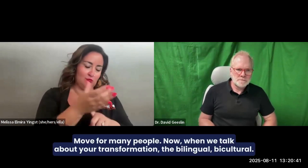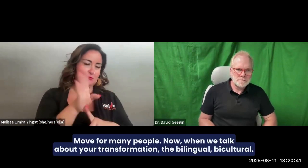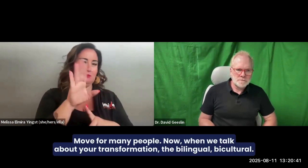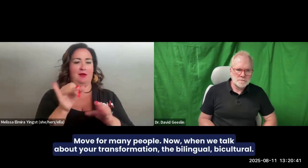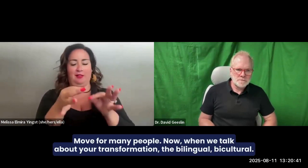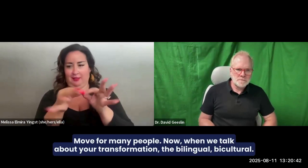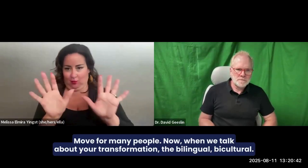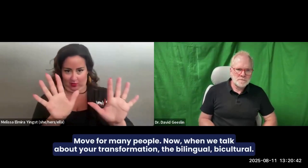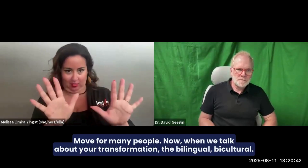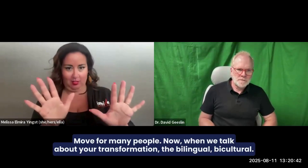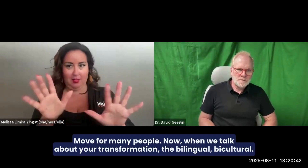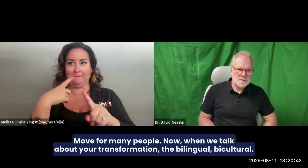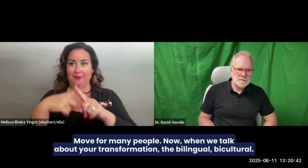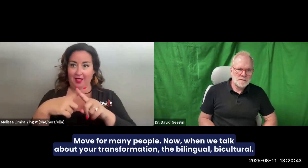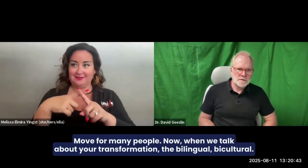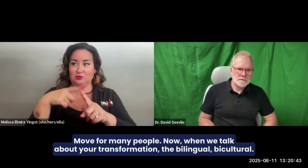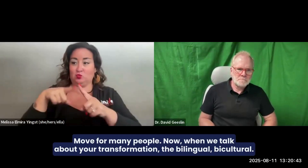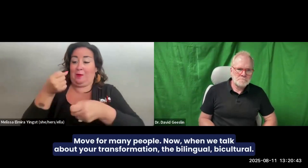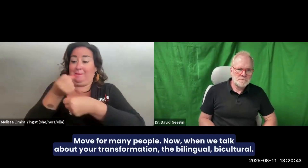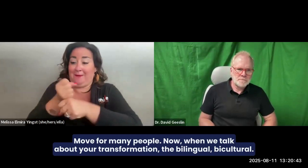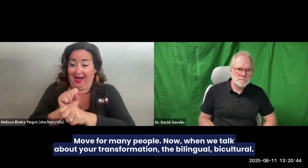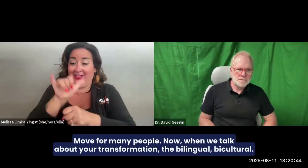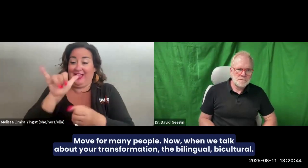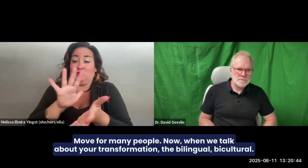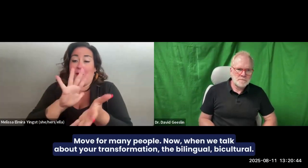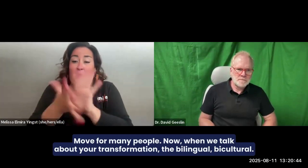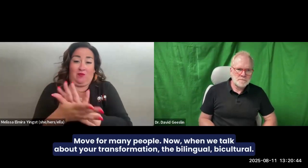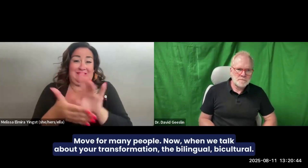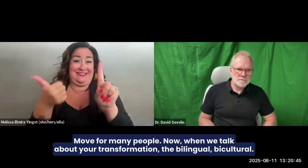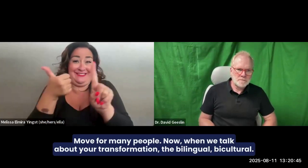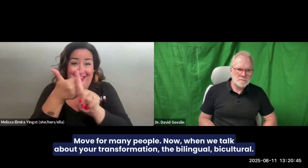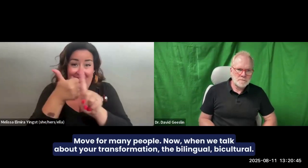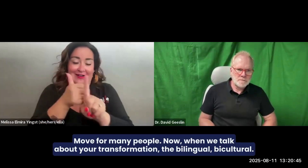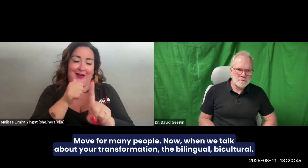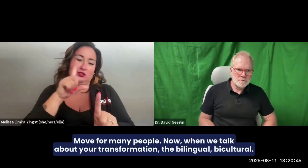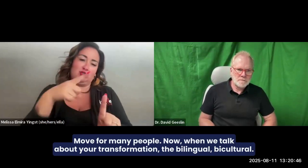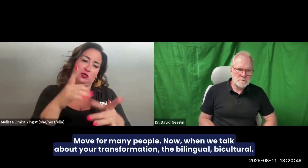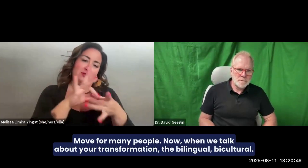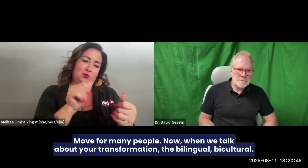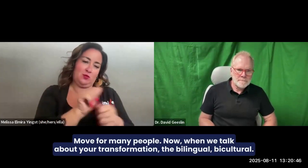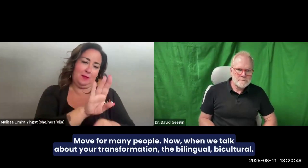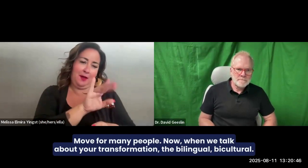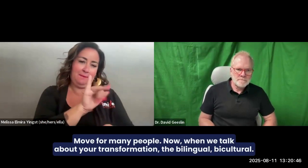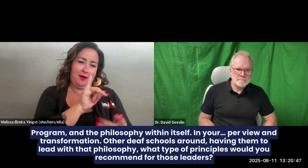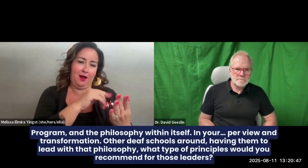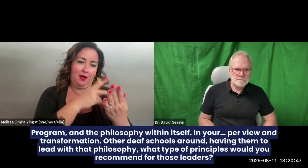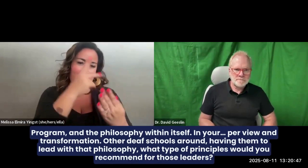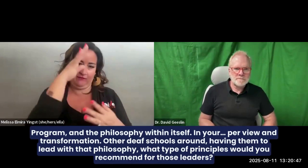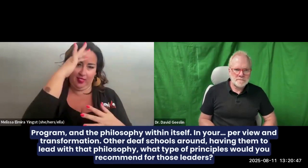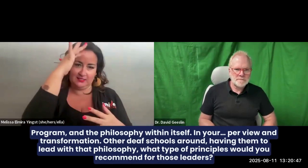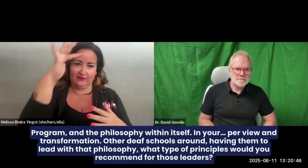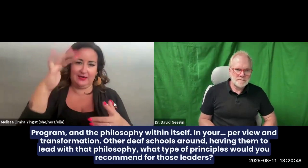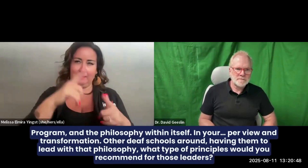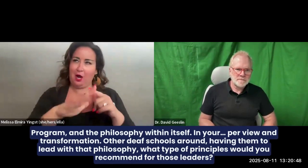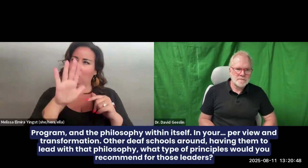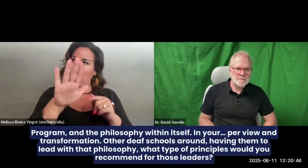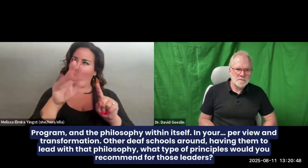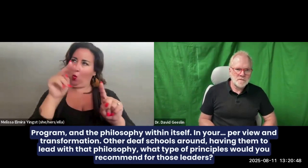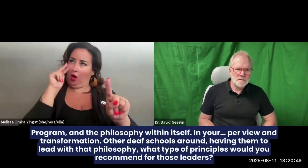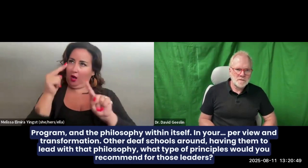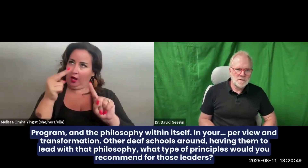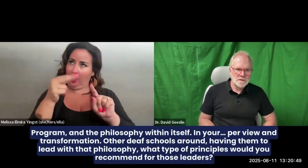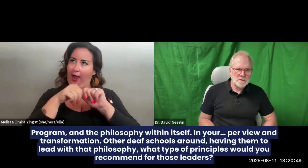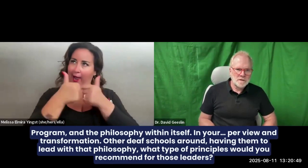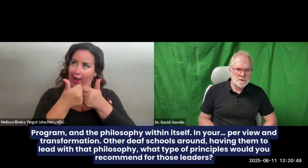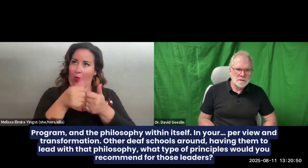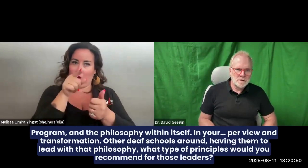Hmm. Now, when we talk about your transformation, the bilingual, bicultural program,